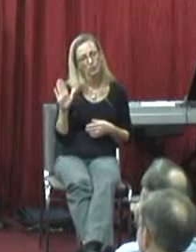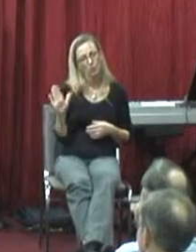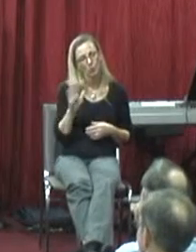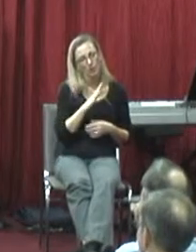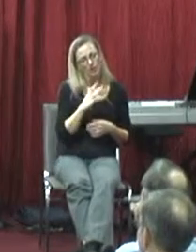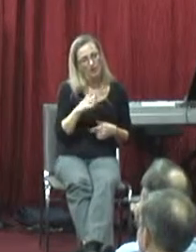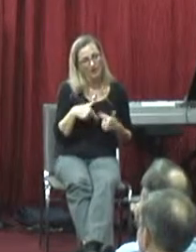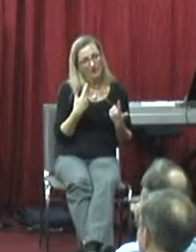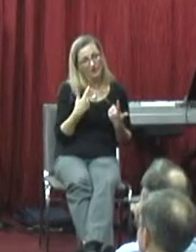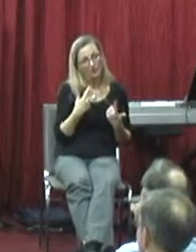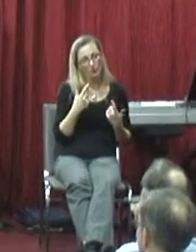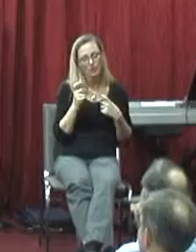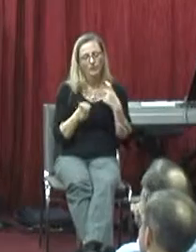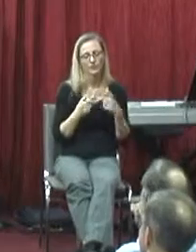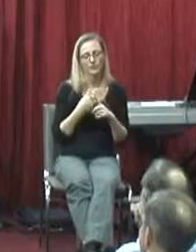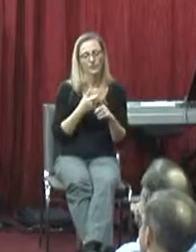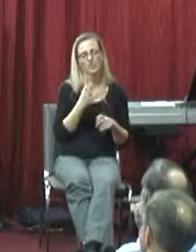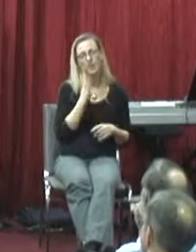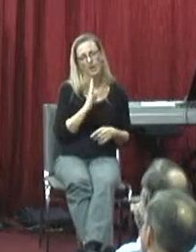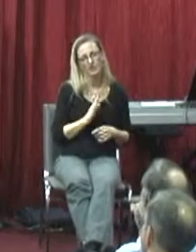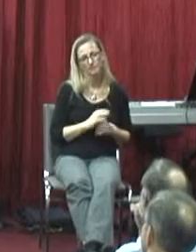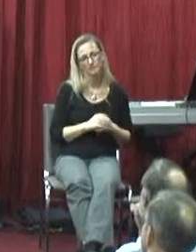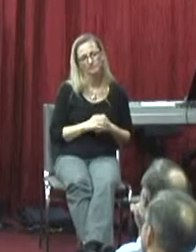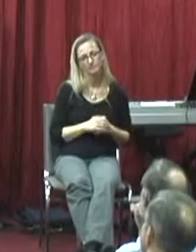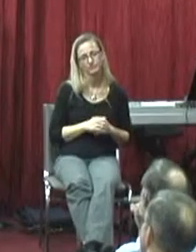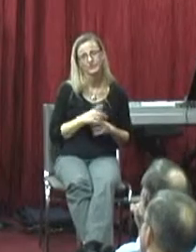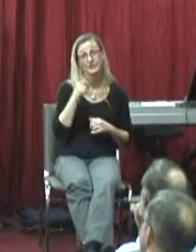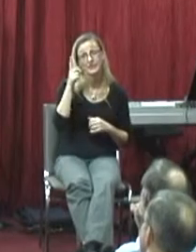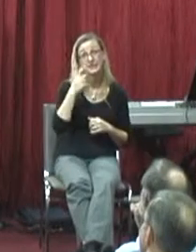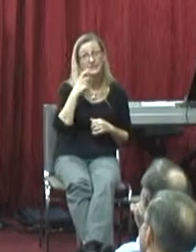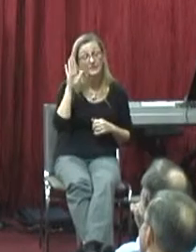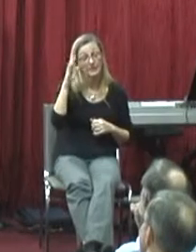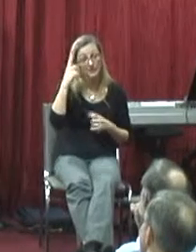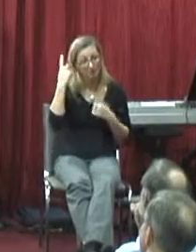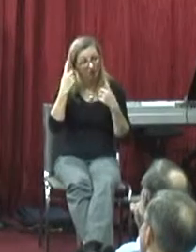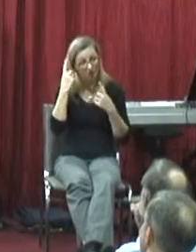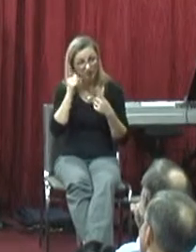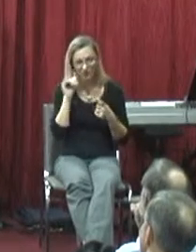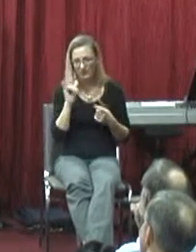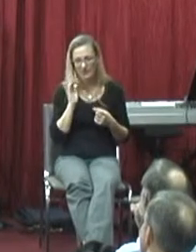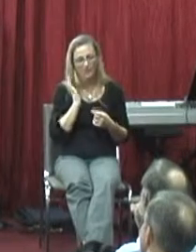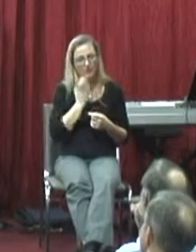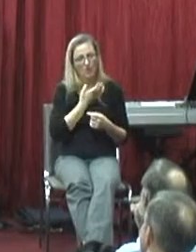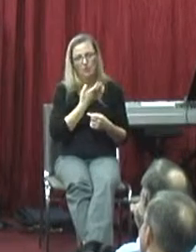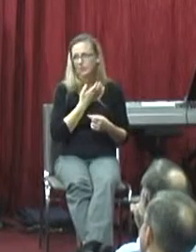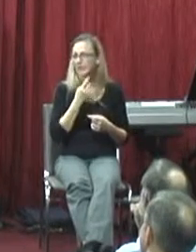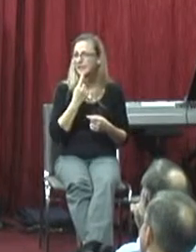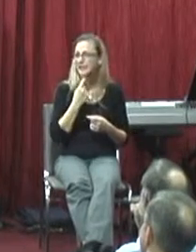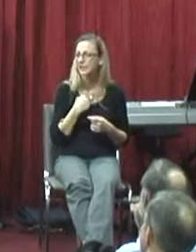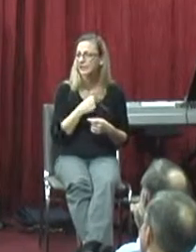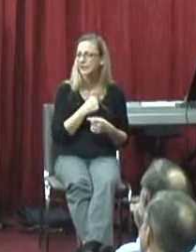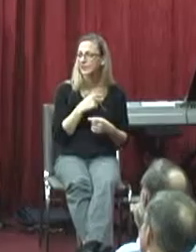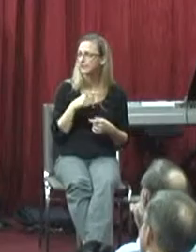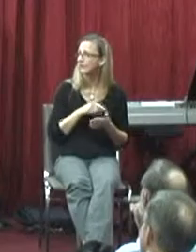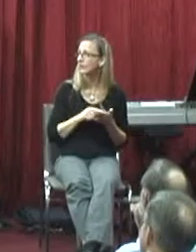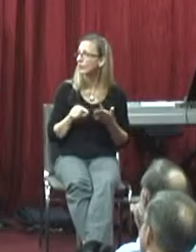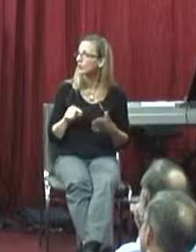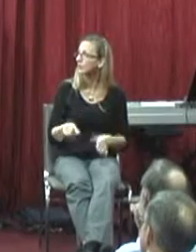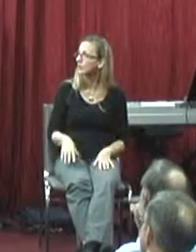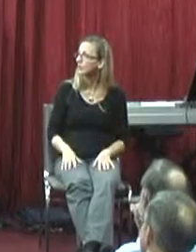gifts of God. Now, God says his thoughts are not like our thoughts. He tells us in this